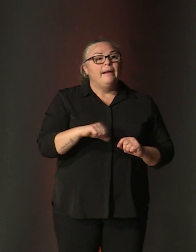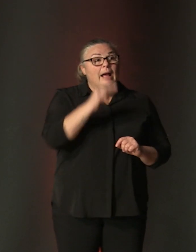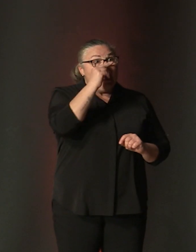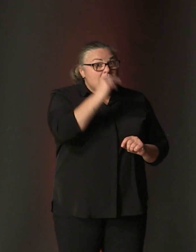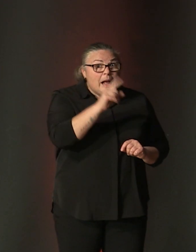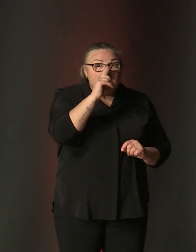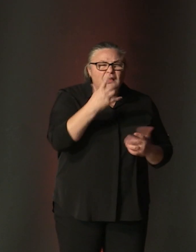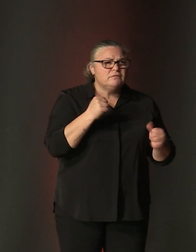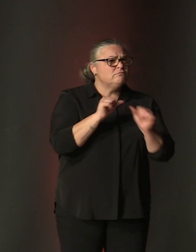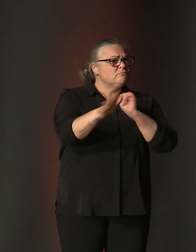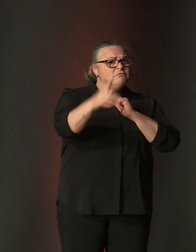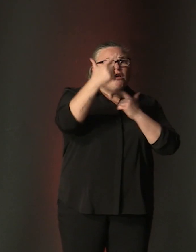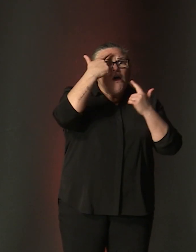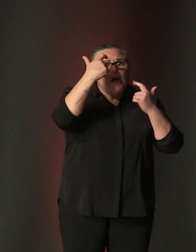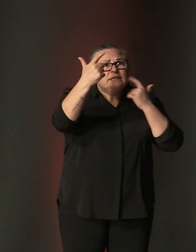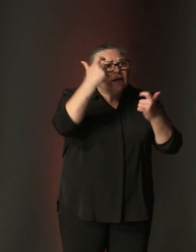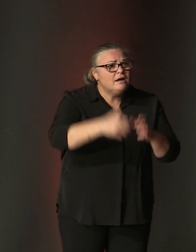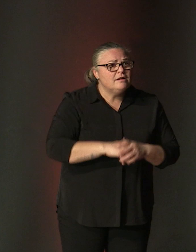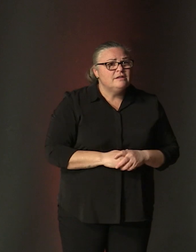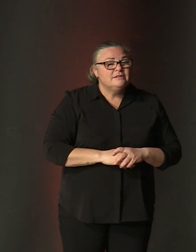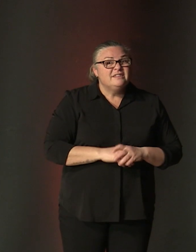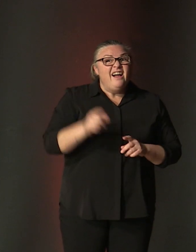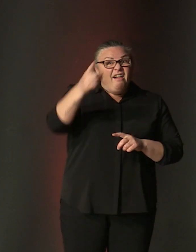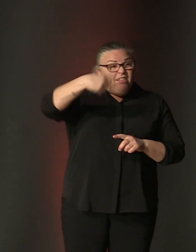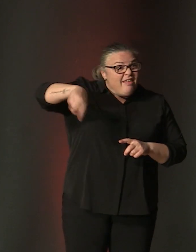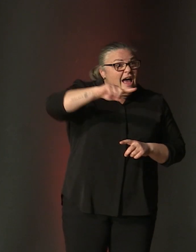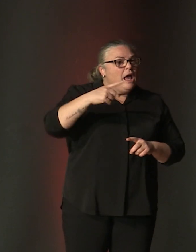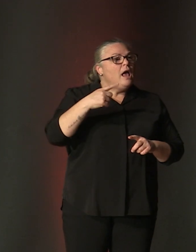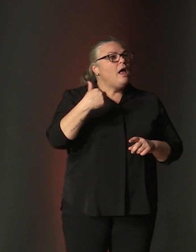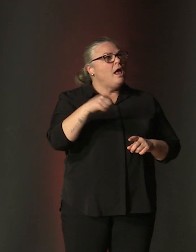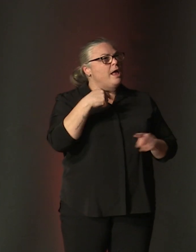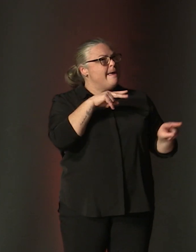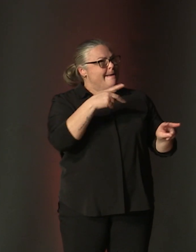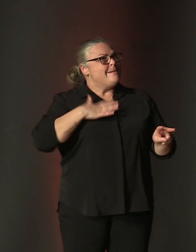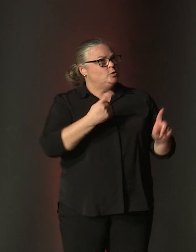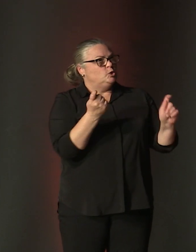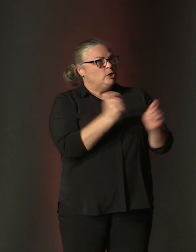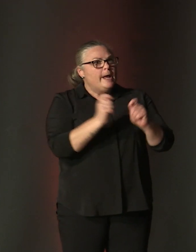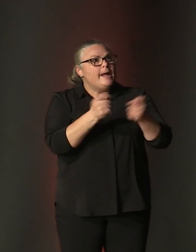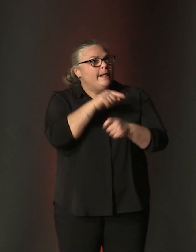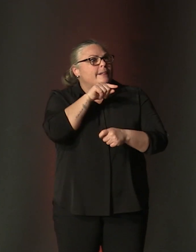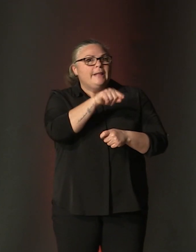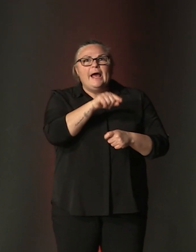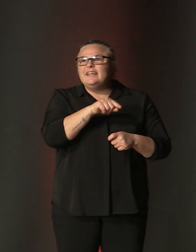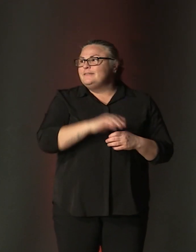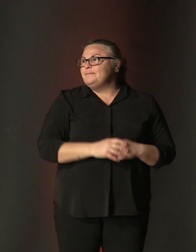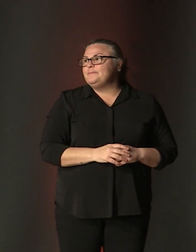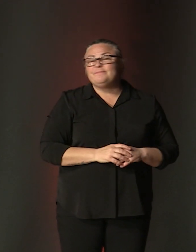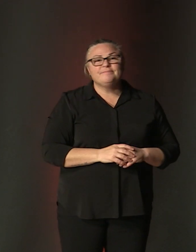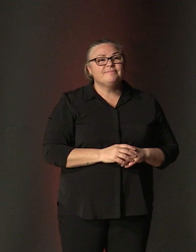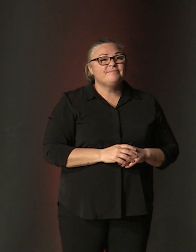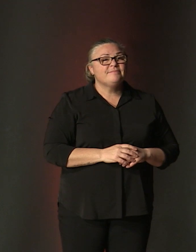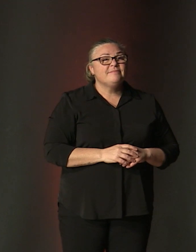big thing that I've noticed. Young people have amazing ideas. They are the